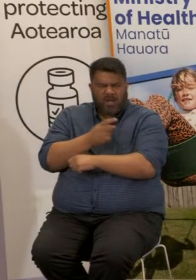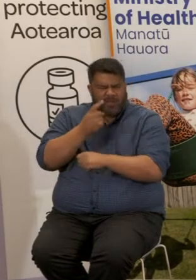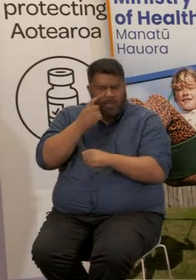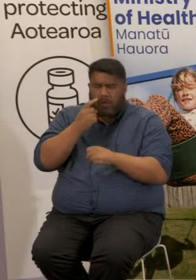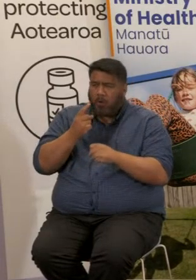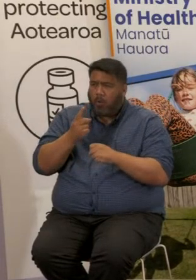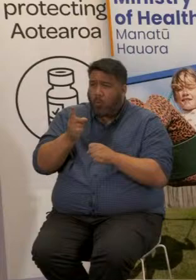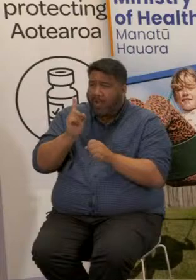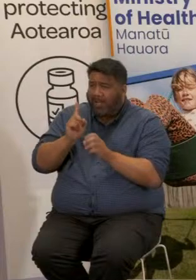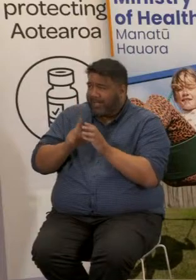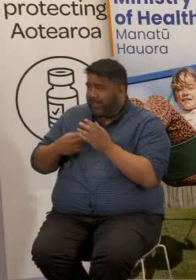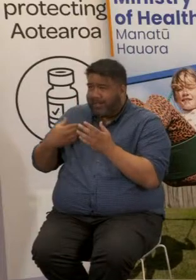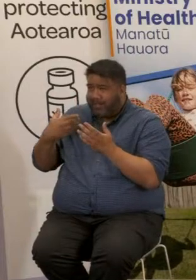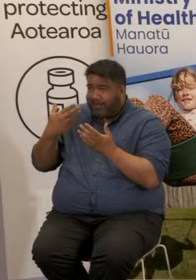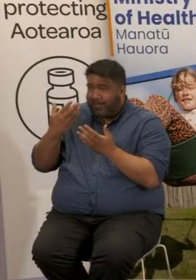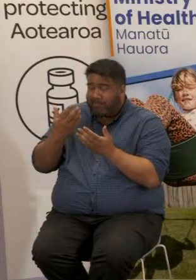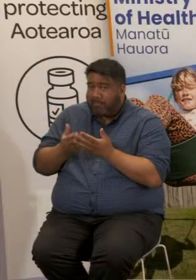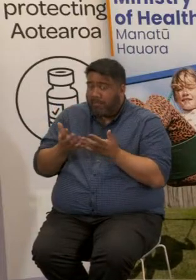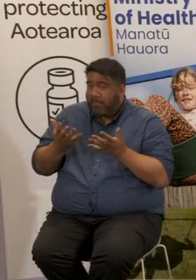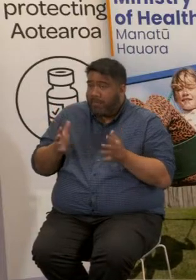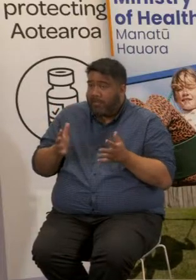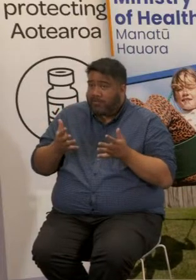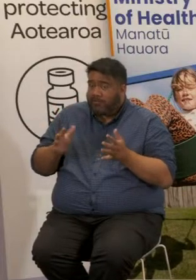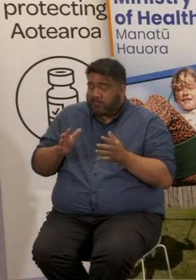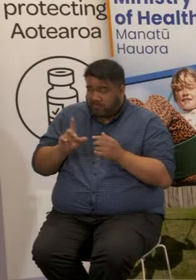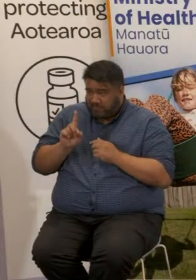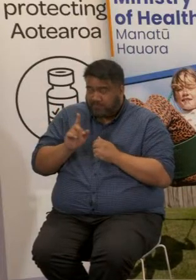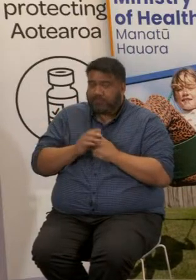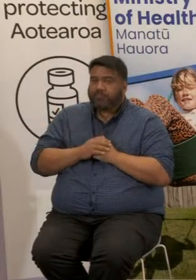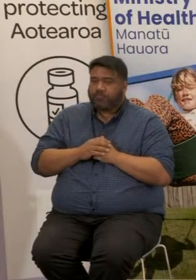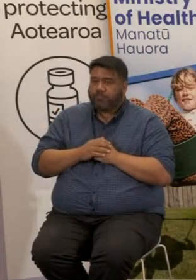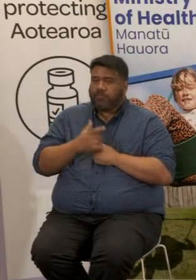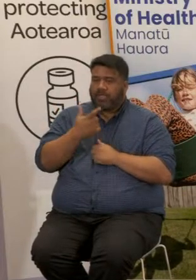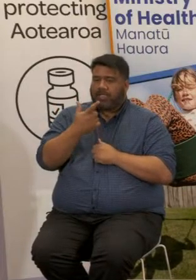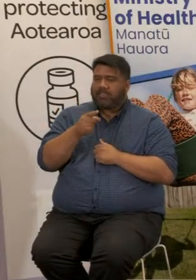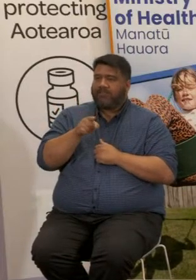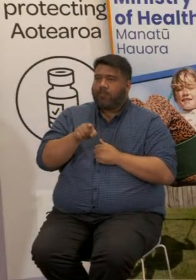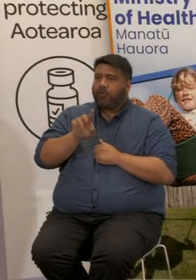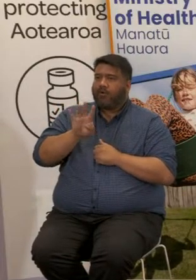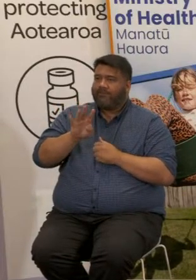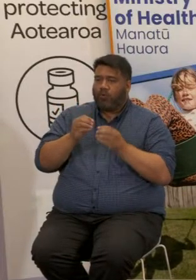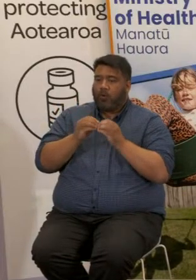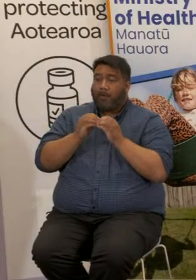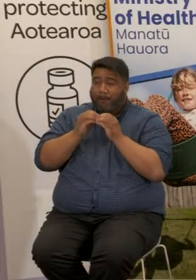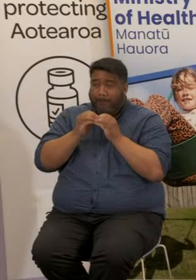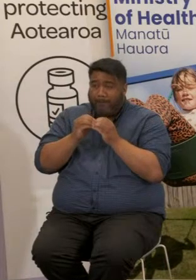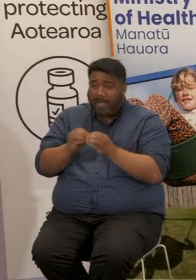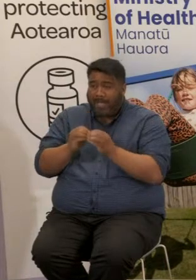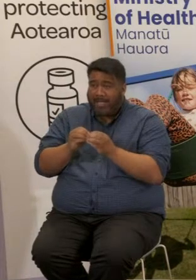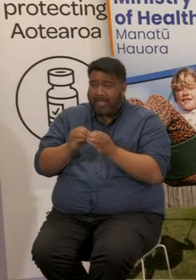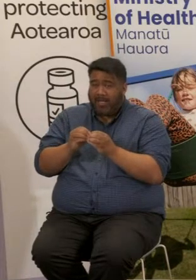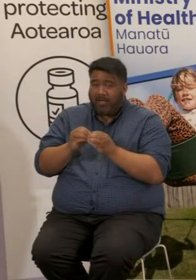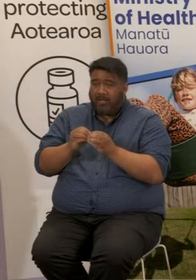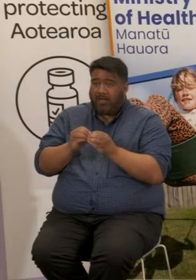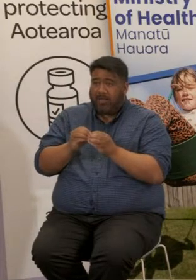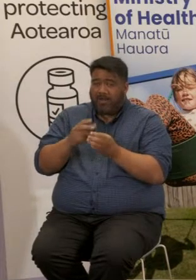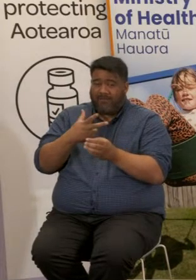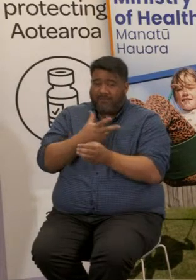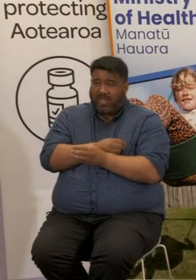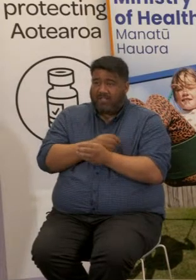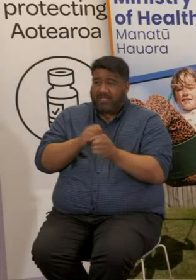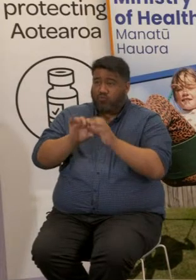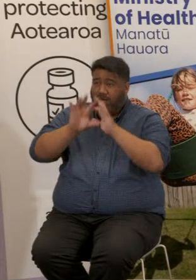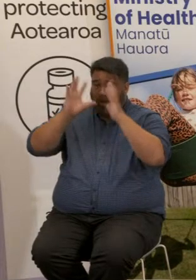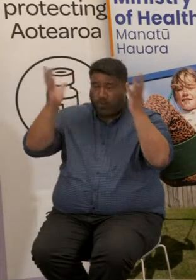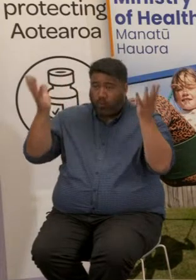year, more than 7.4 billion doses of COVID vaccine have been used around the world. I have never seen anything